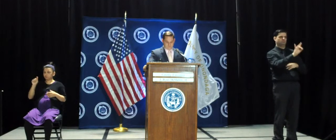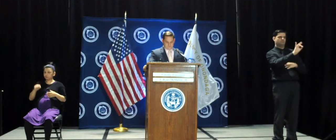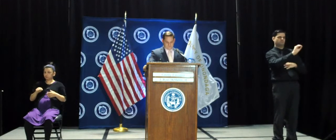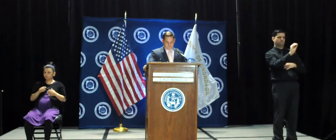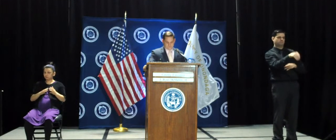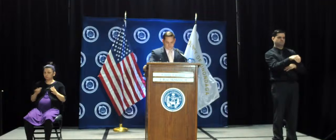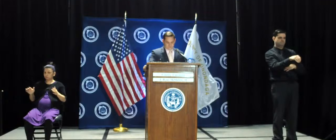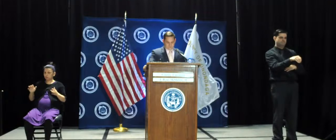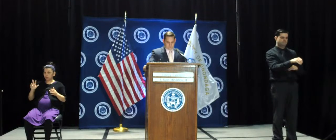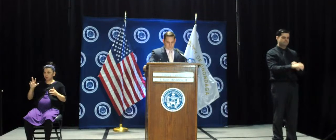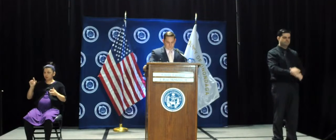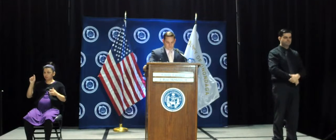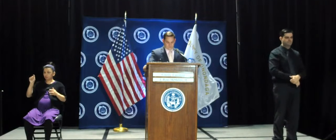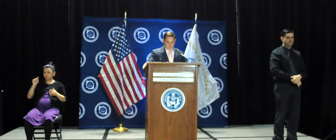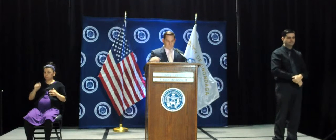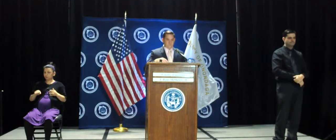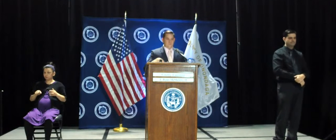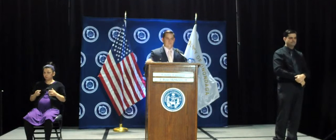are.